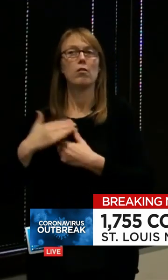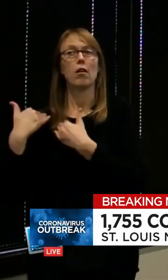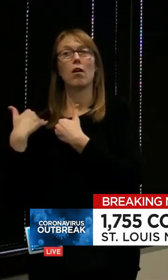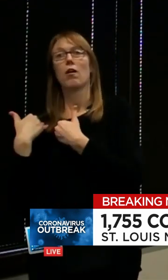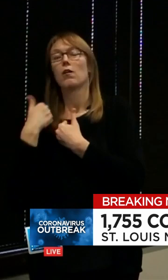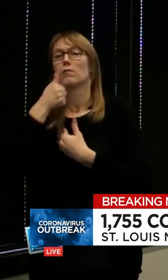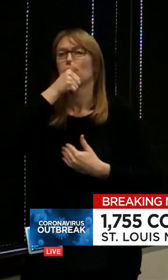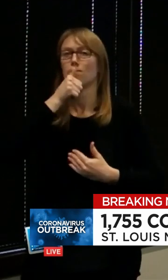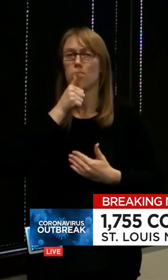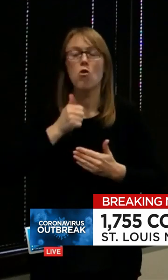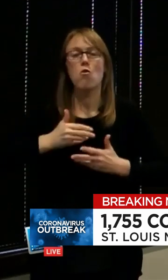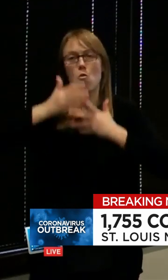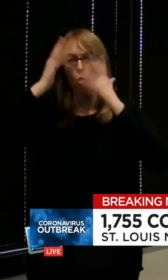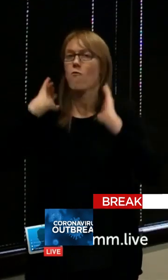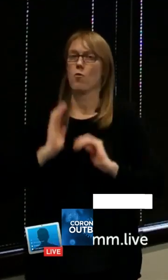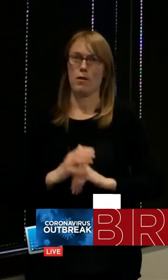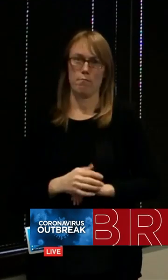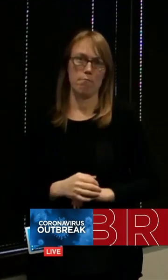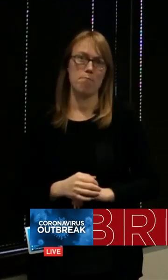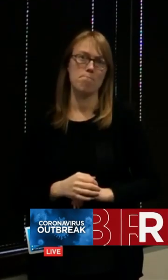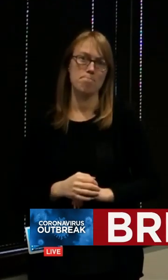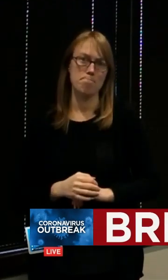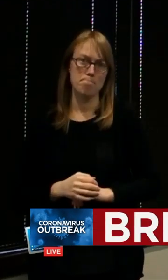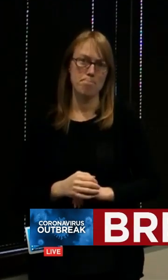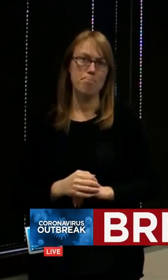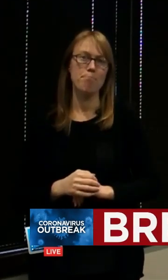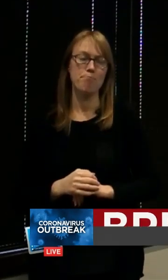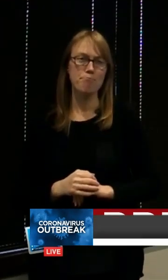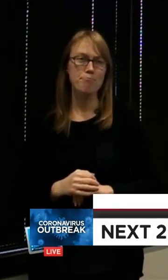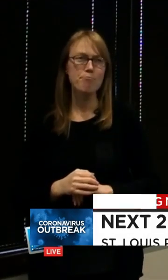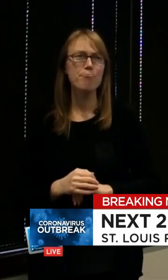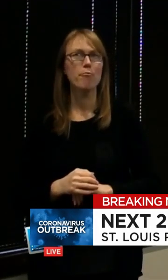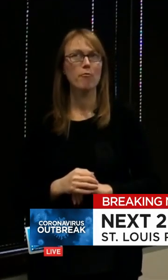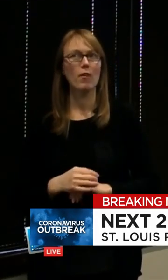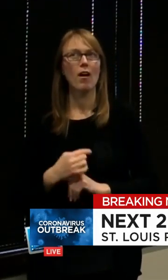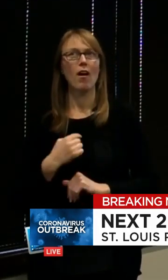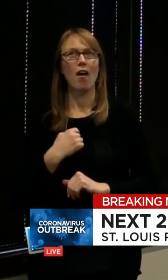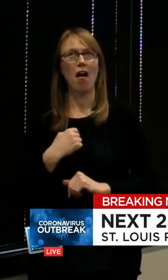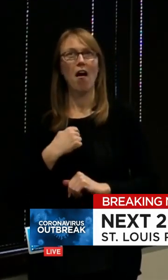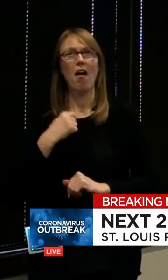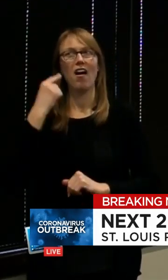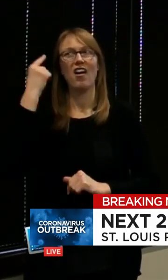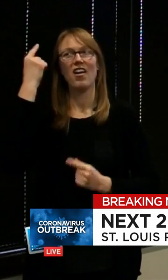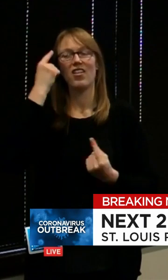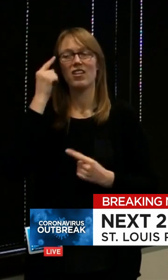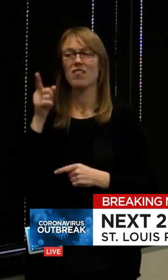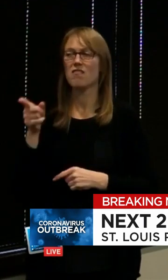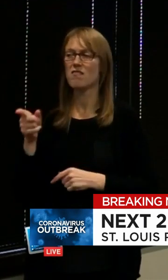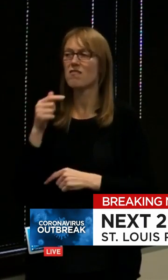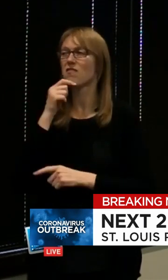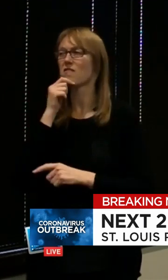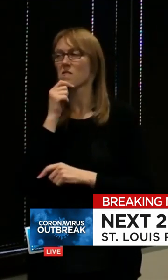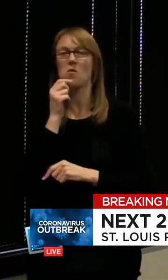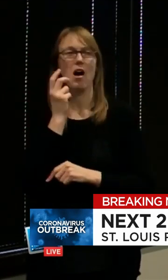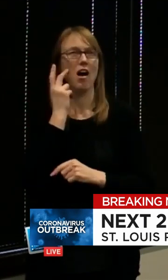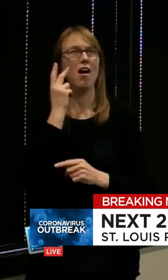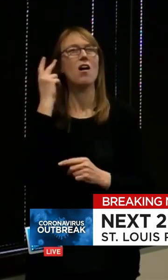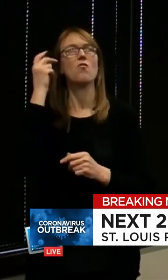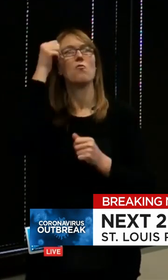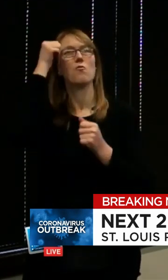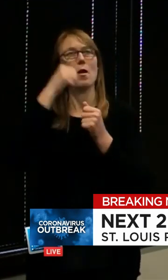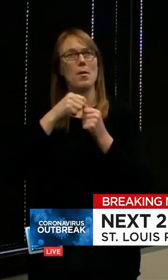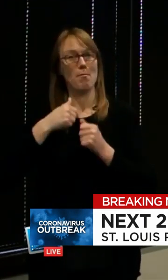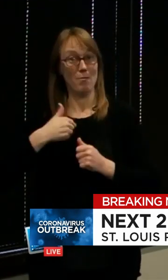honest. And I think back to some of my military time where I was deployed overseas away from my